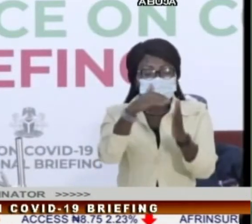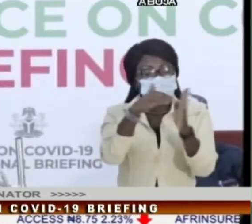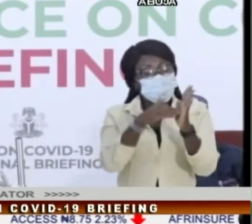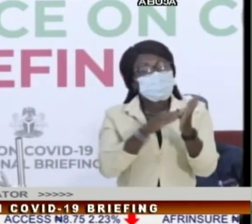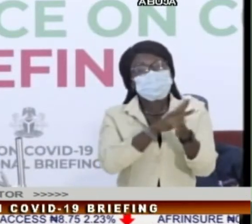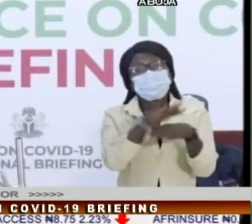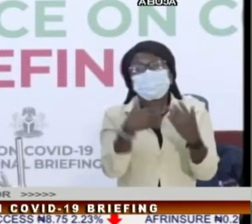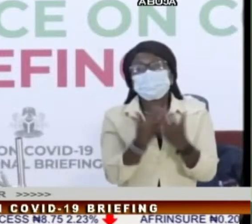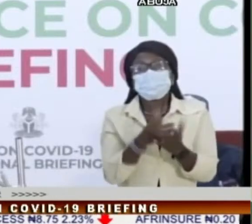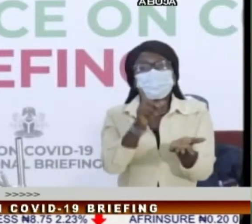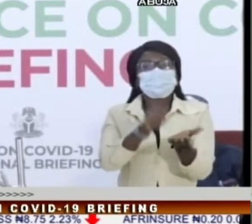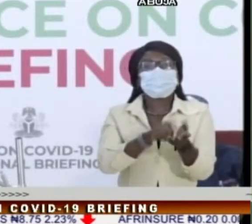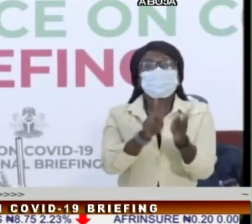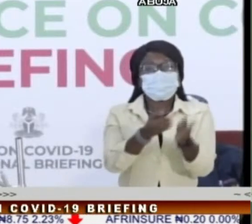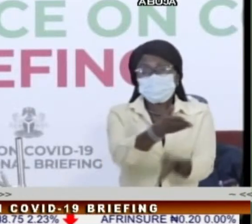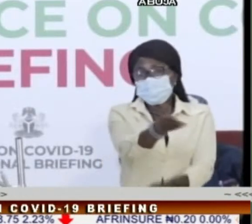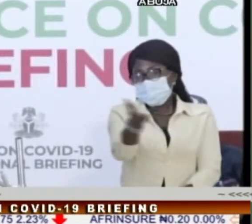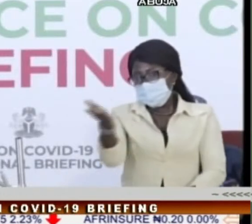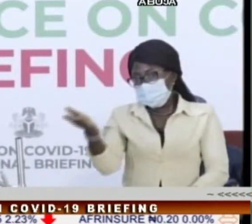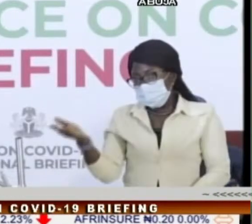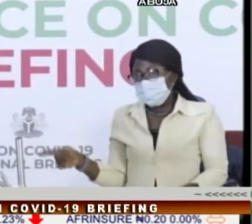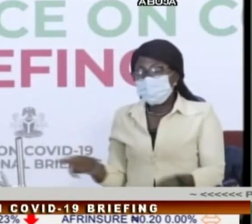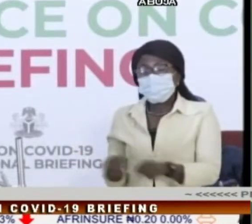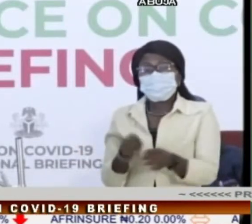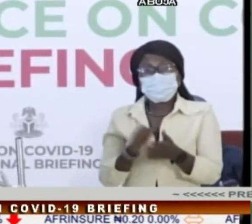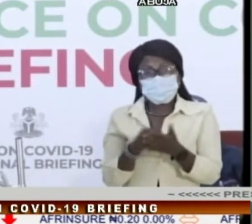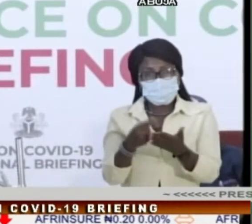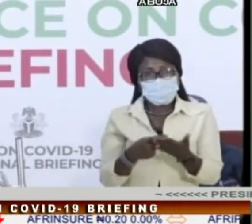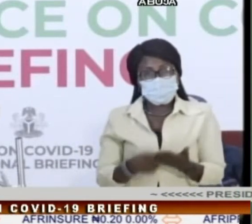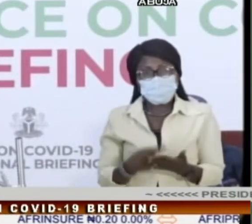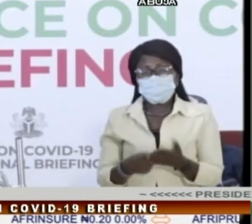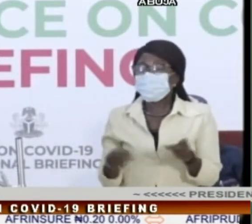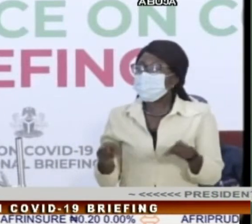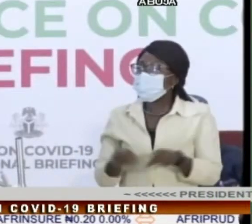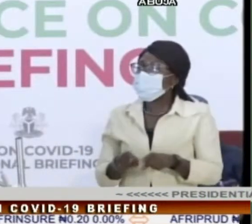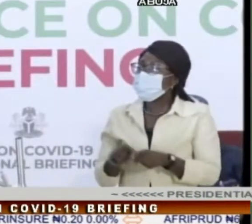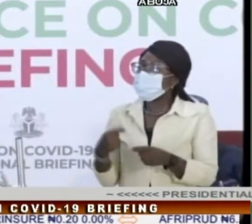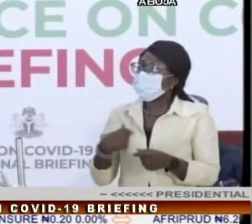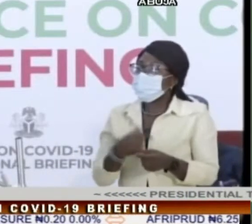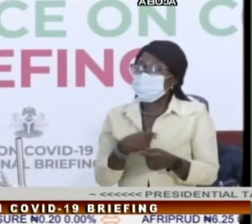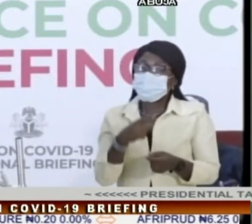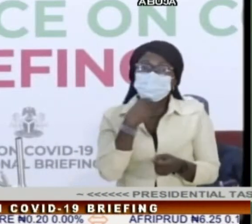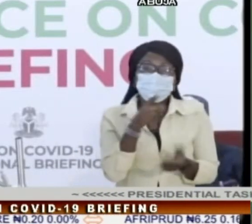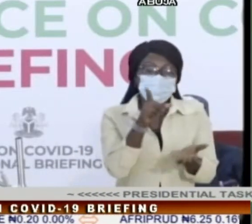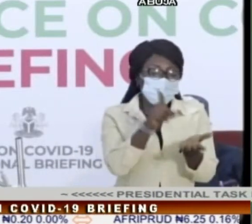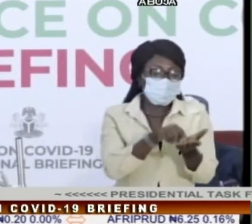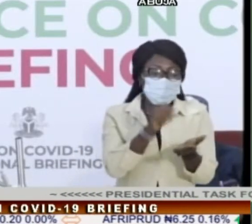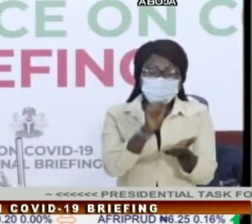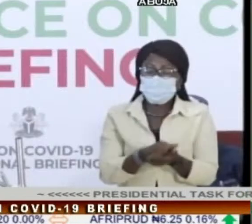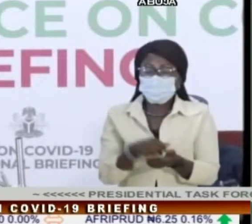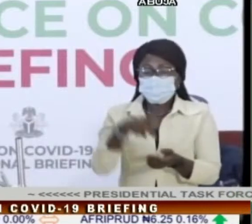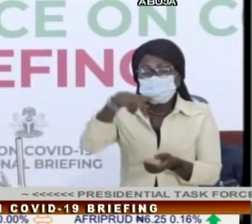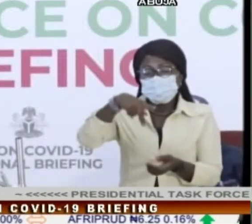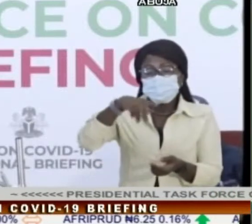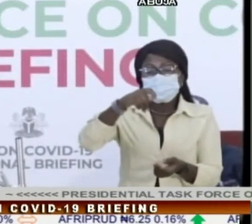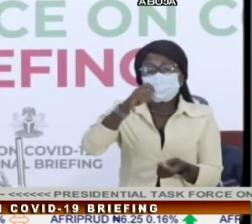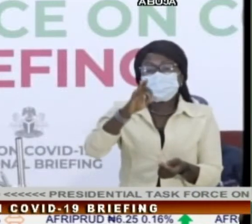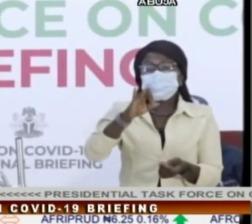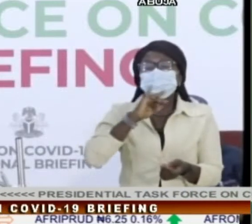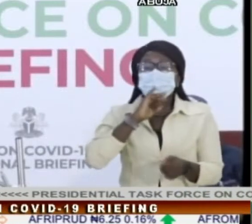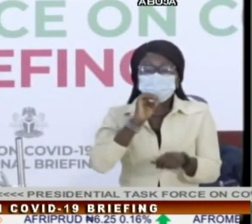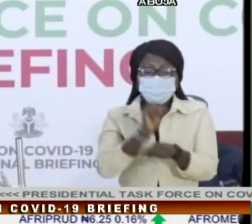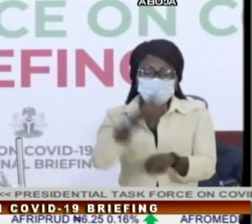those discussions in the next couple of days. We want to also assure the media that the Presidential Task Force is working